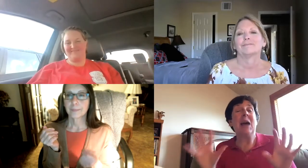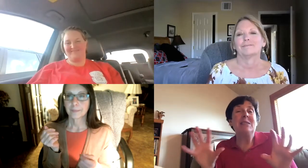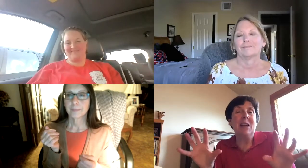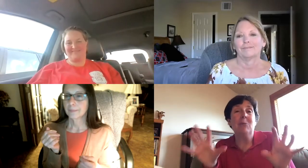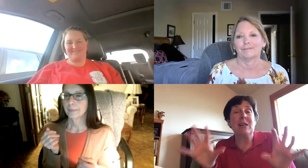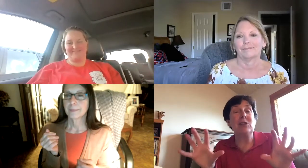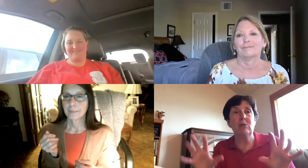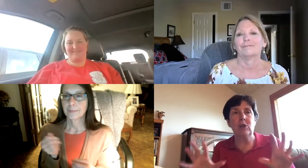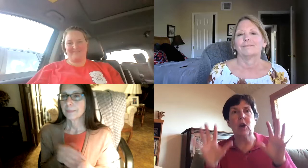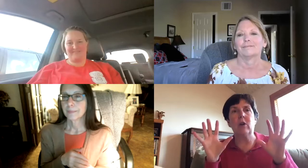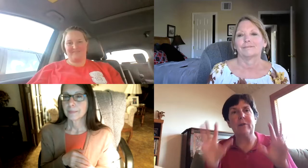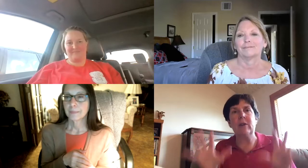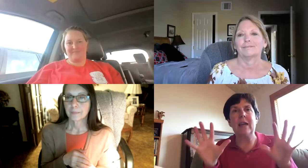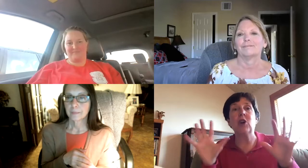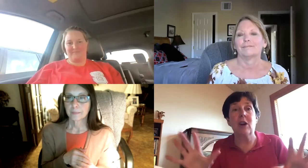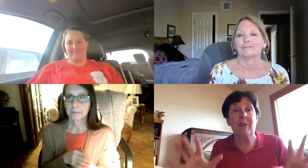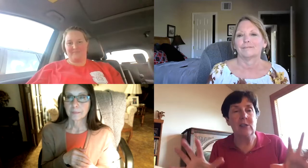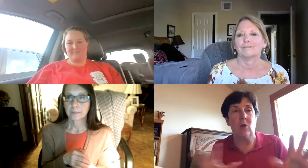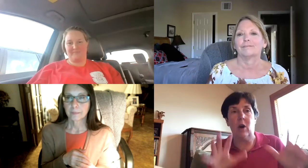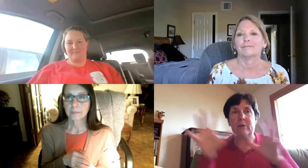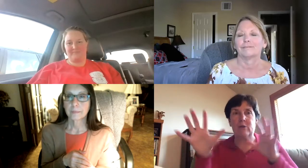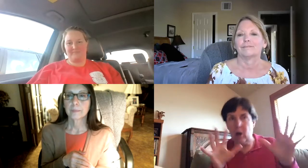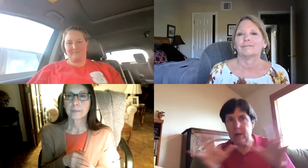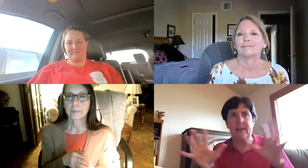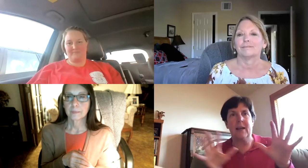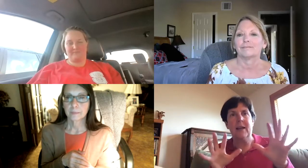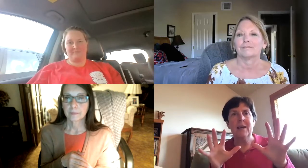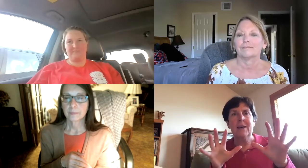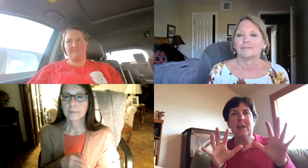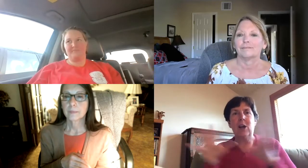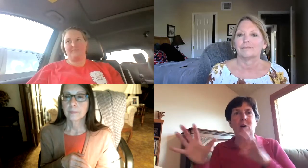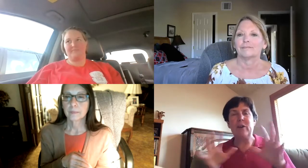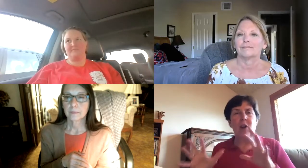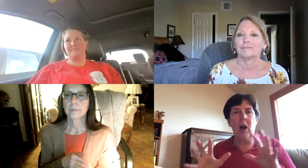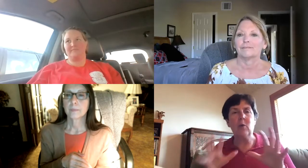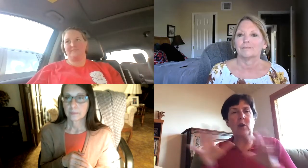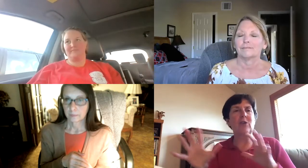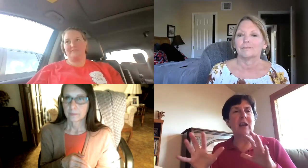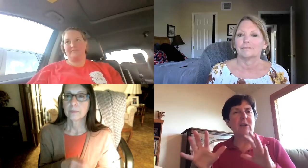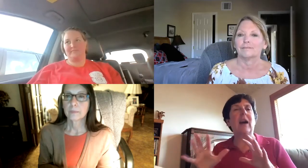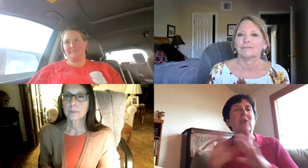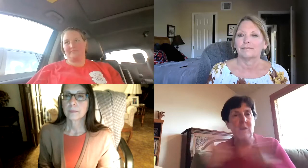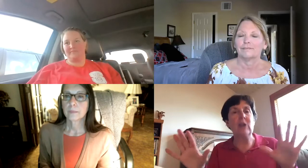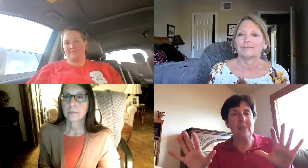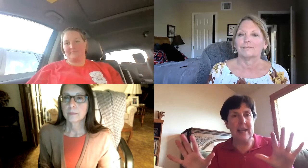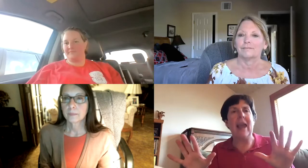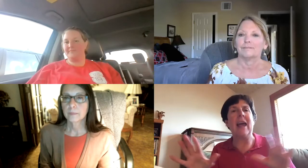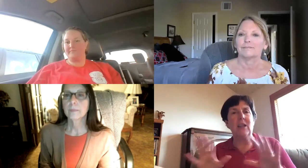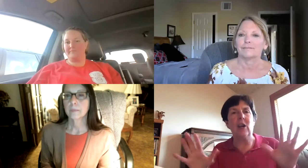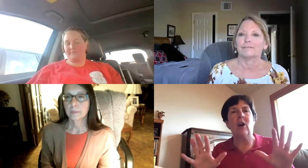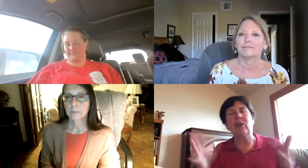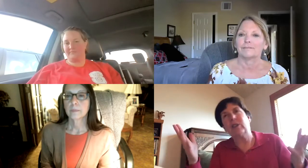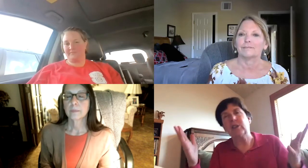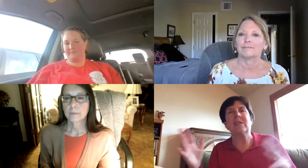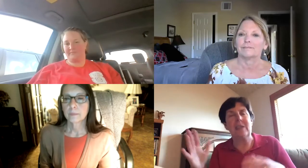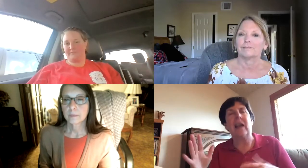like, and I would tell my students, you know, if you get nervous or if you're starting to, you know, feel awkward or you don't understand, you